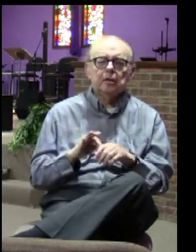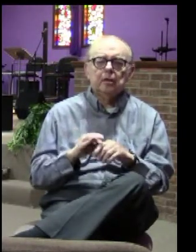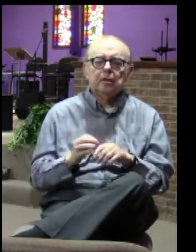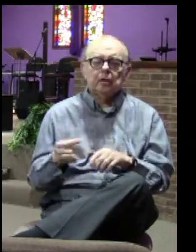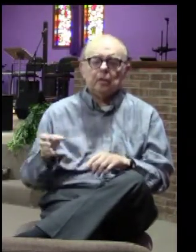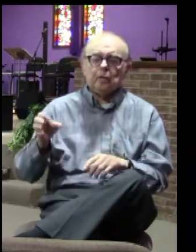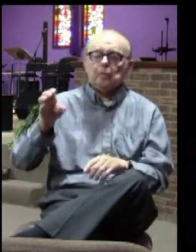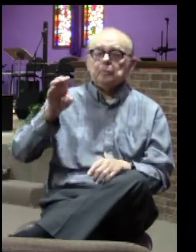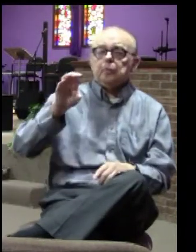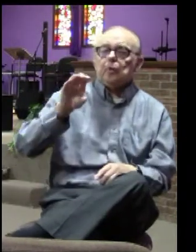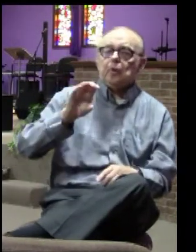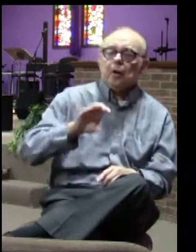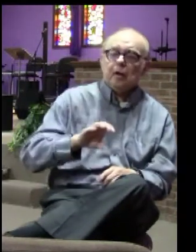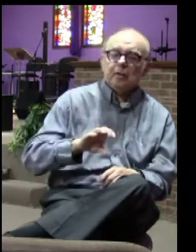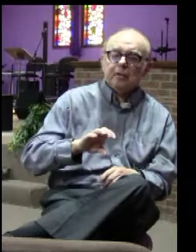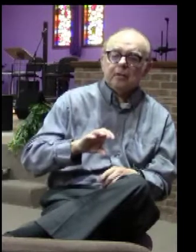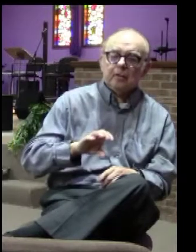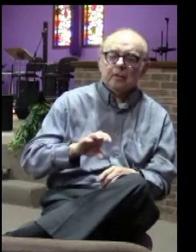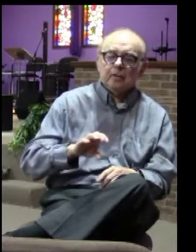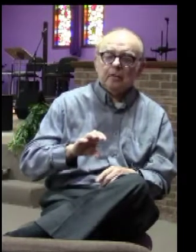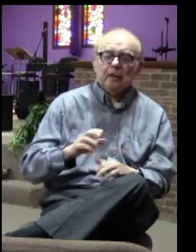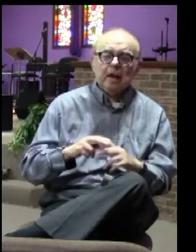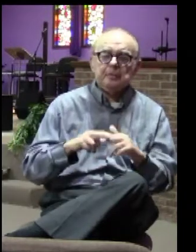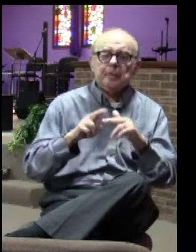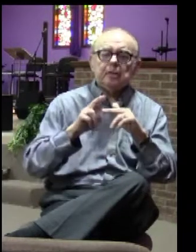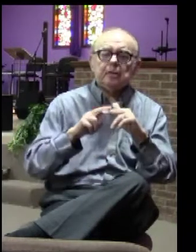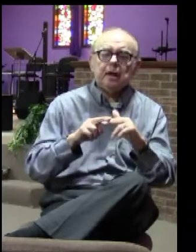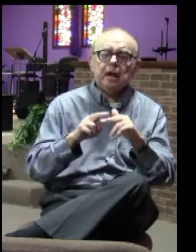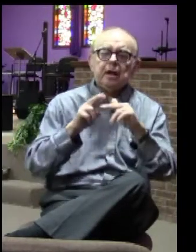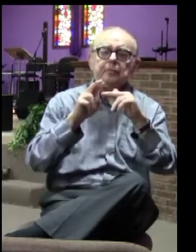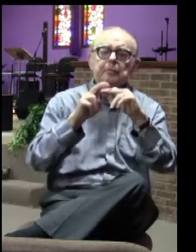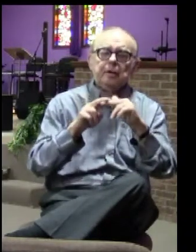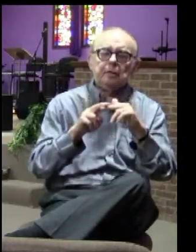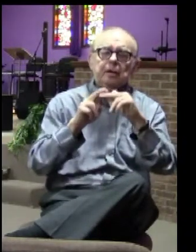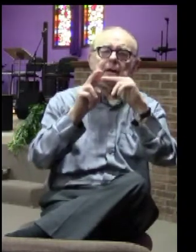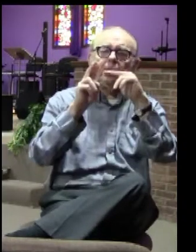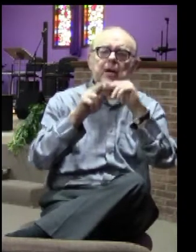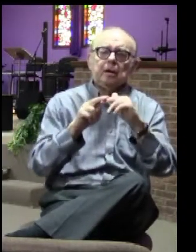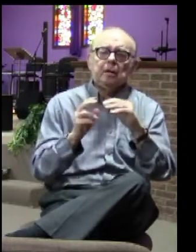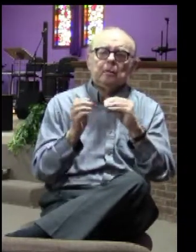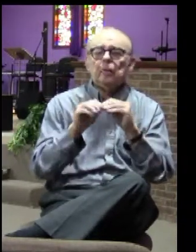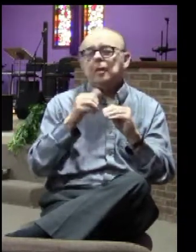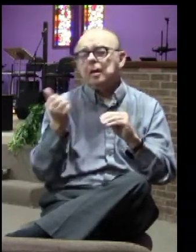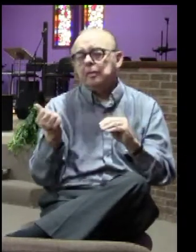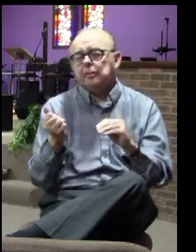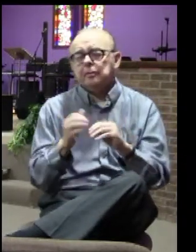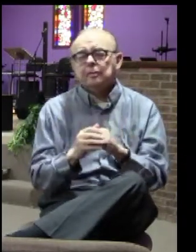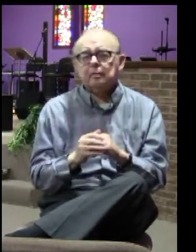pour onto this thing. And it begins to build and to build and to build more another.